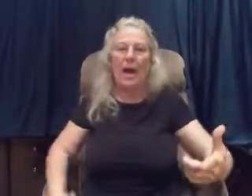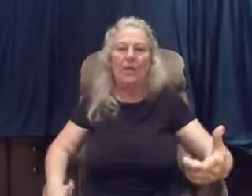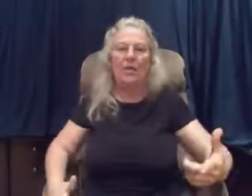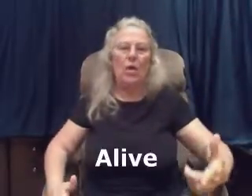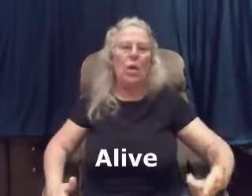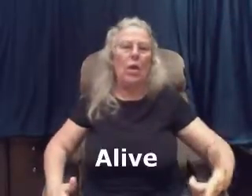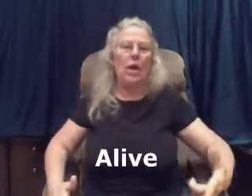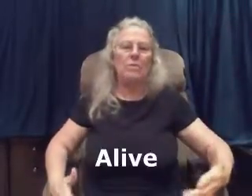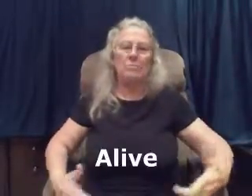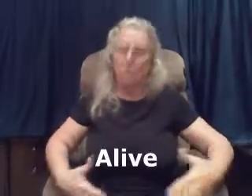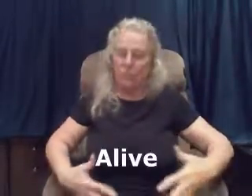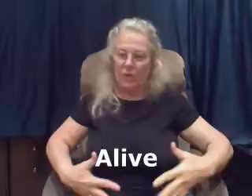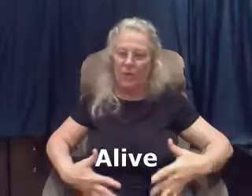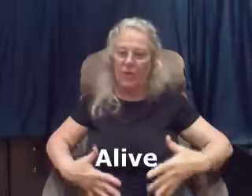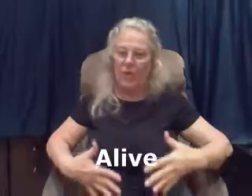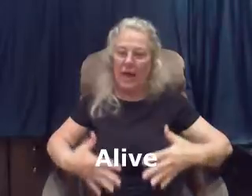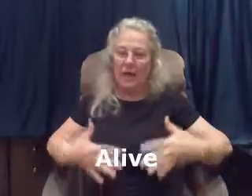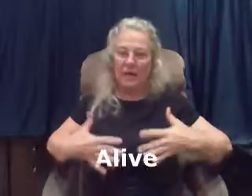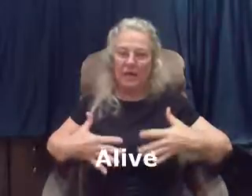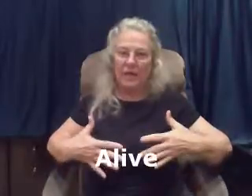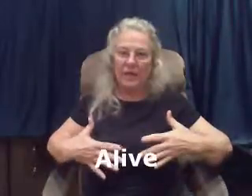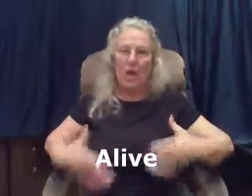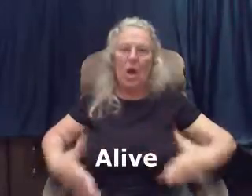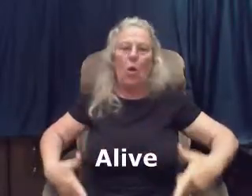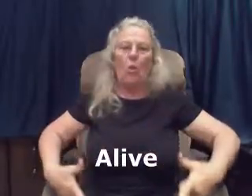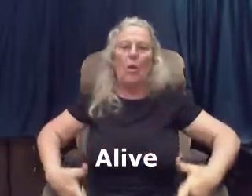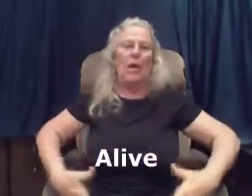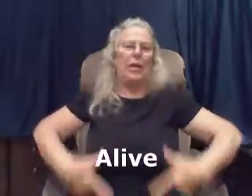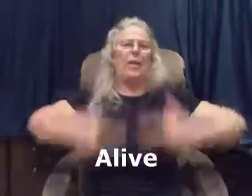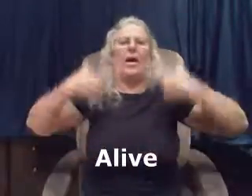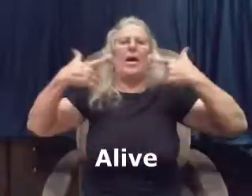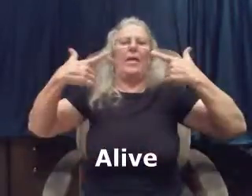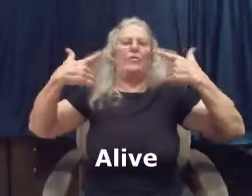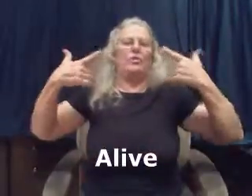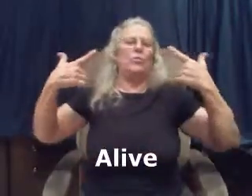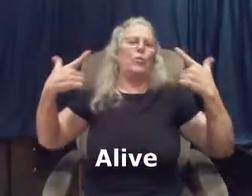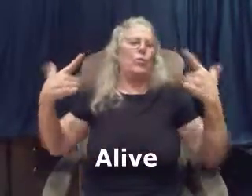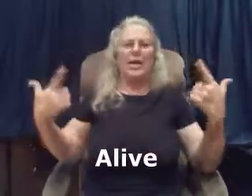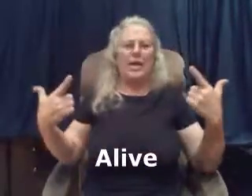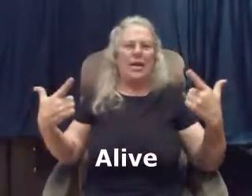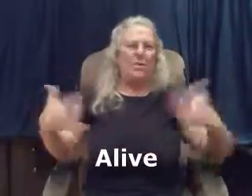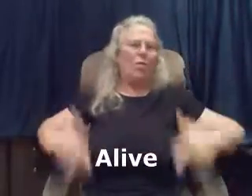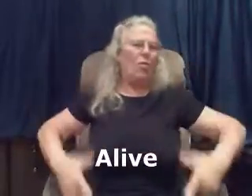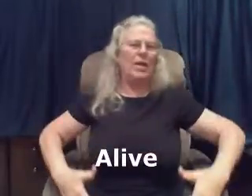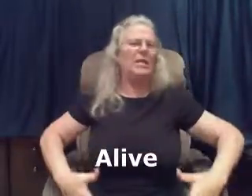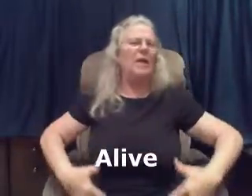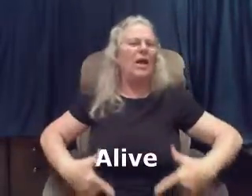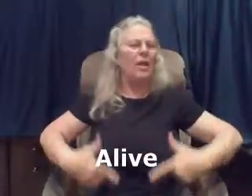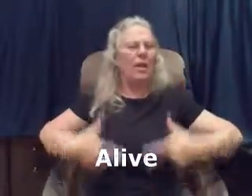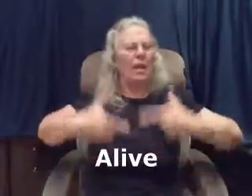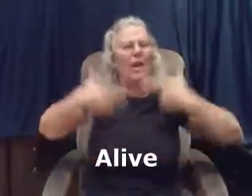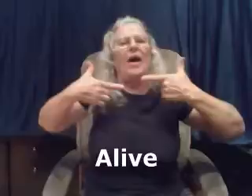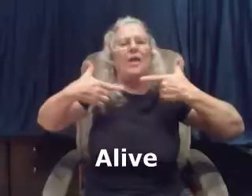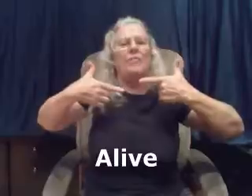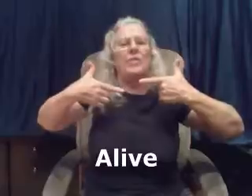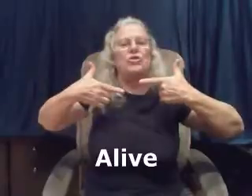Alive. And remember that living? Well, alive, just bring it up. Oh, he's alive. Make sure